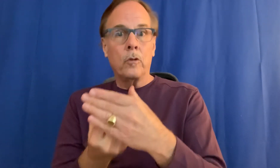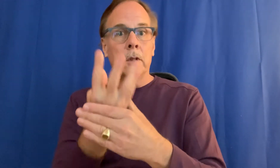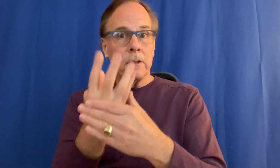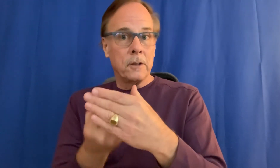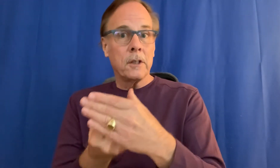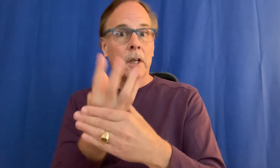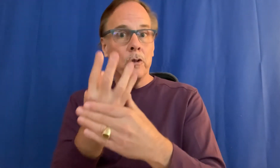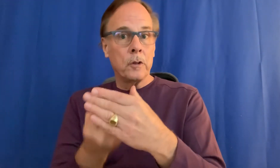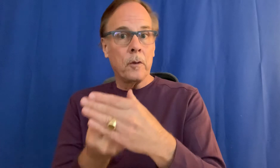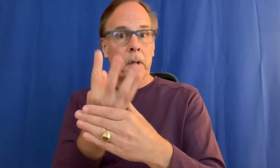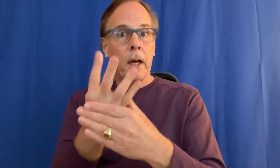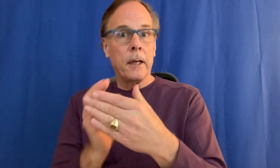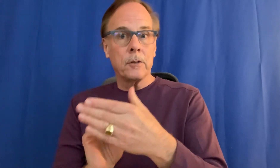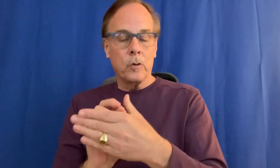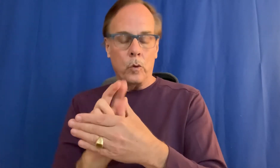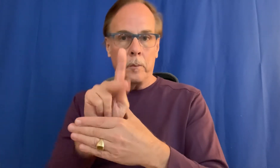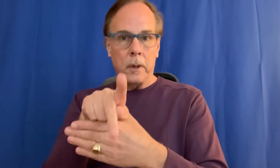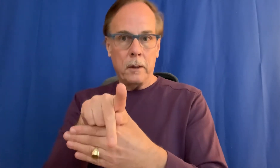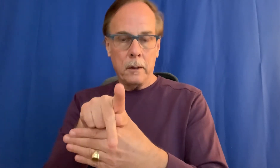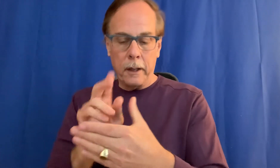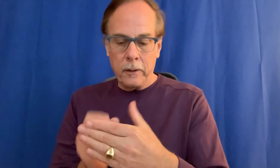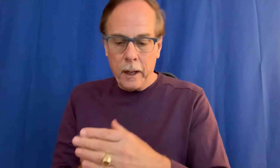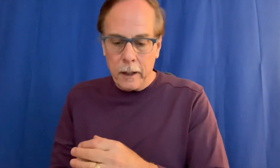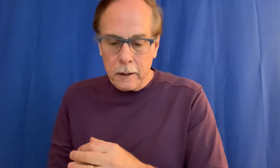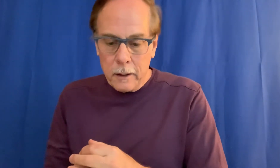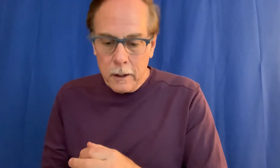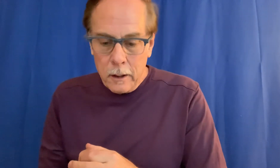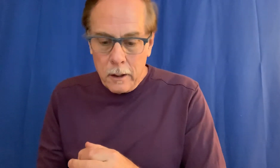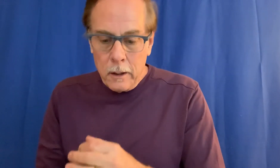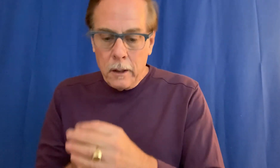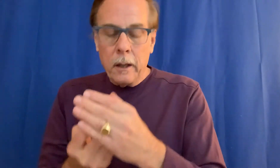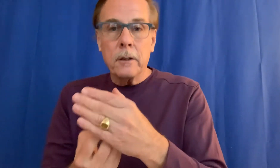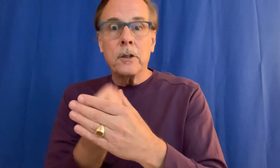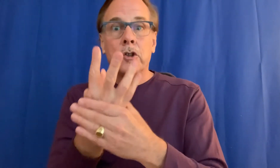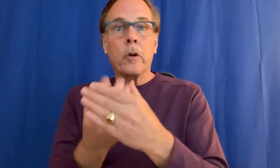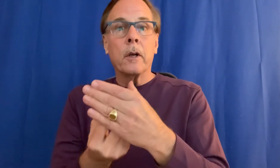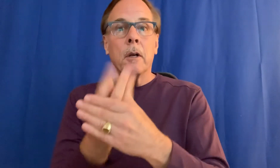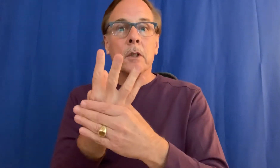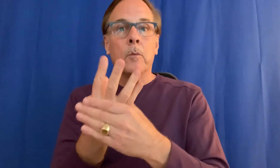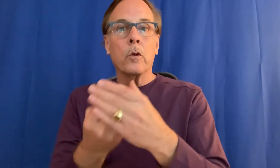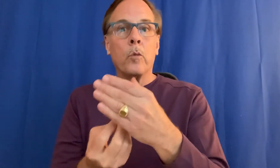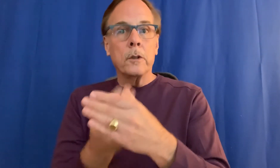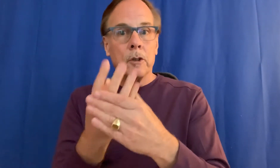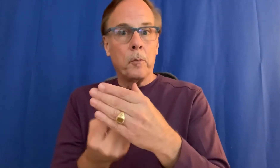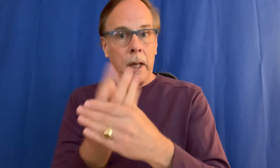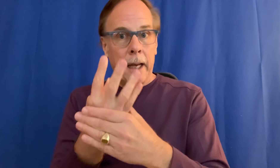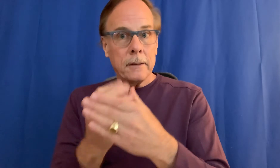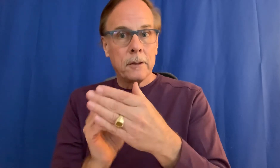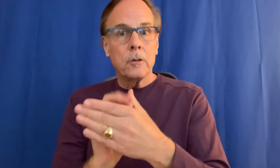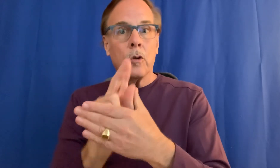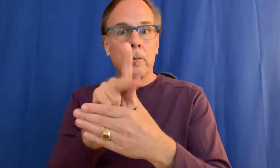this is a sign used for plants, or like that. And as he's showing, comes up more than once. So plants,